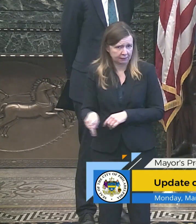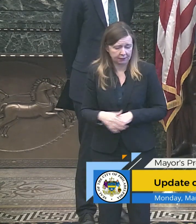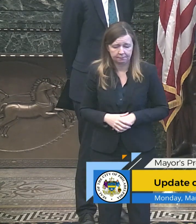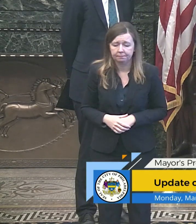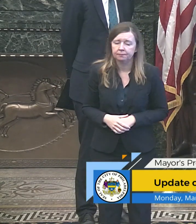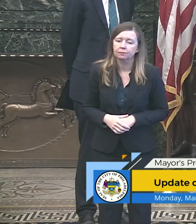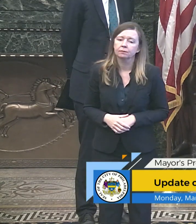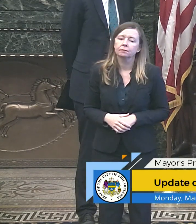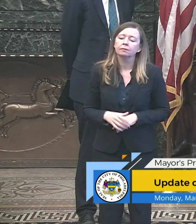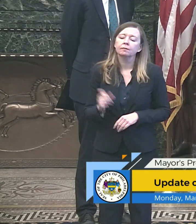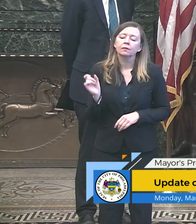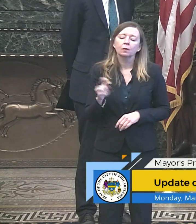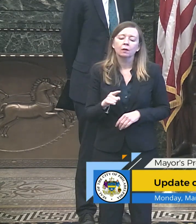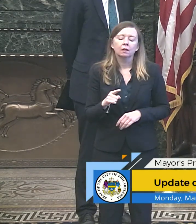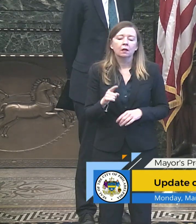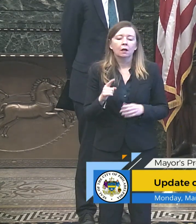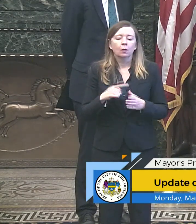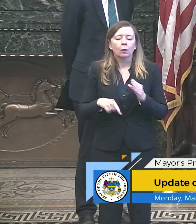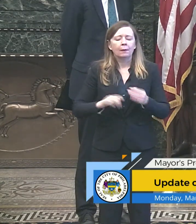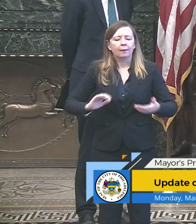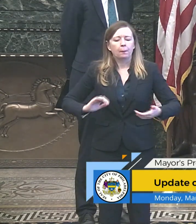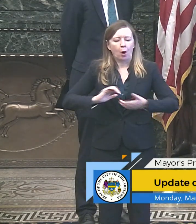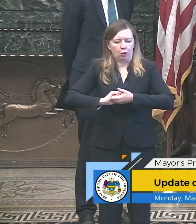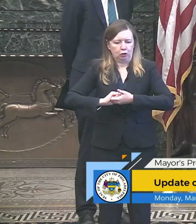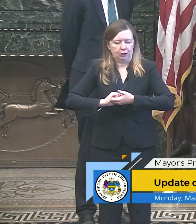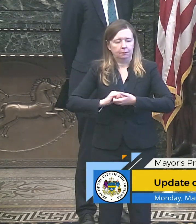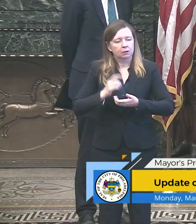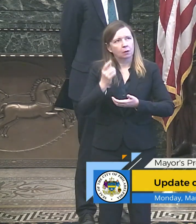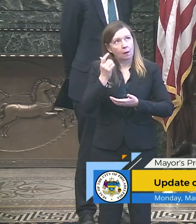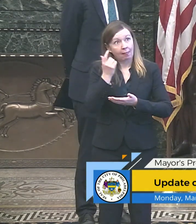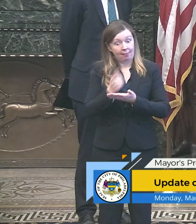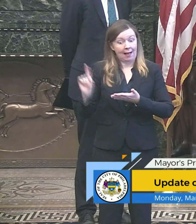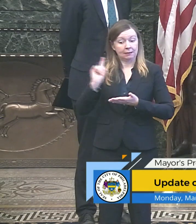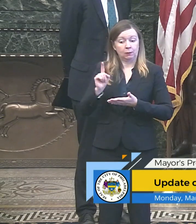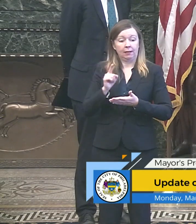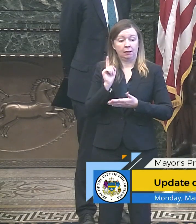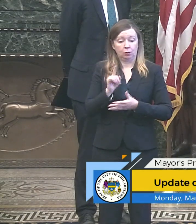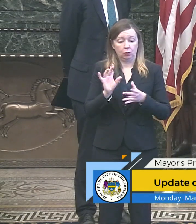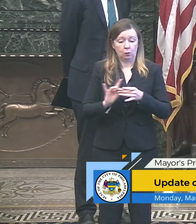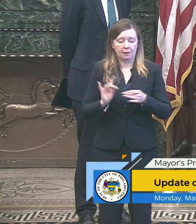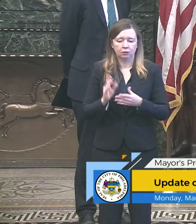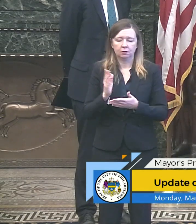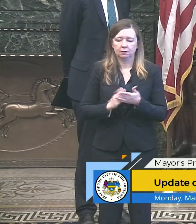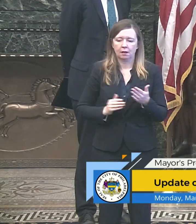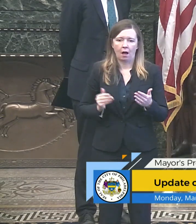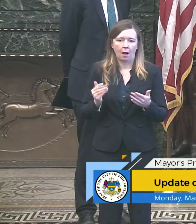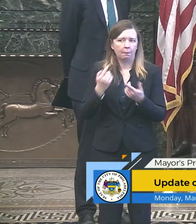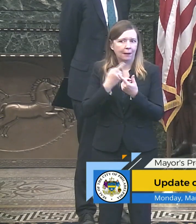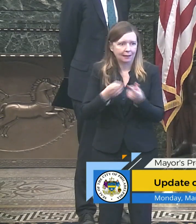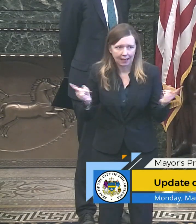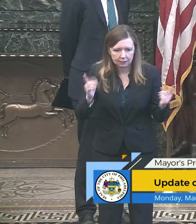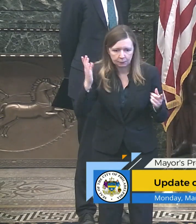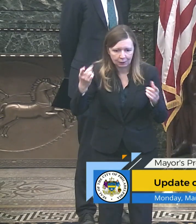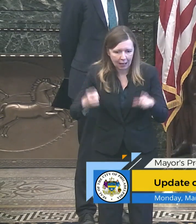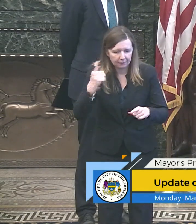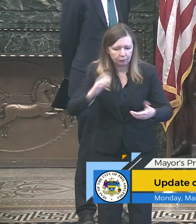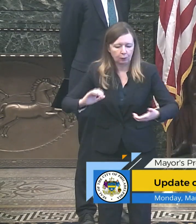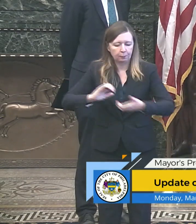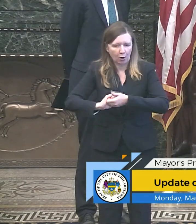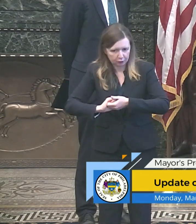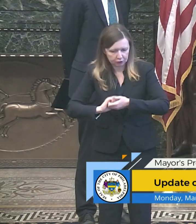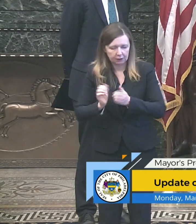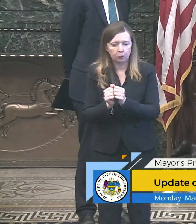Okay. And where do things stand with the partnership that last week you said there was some imminent announcement for a partnership